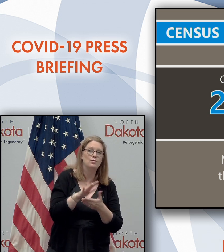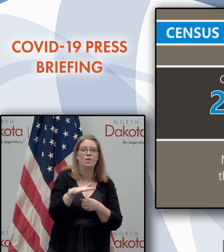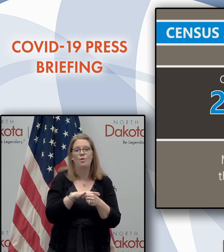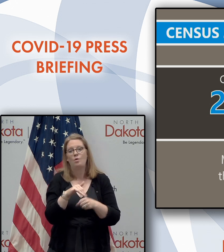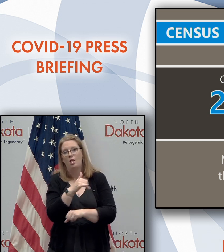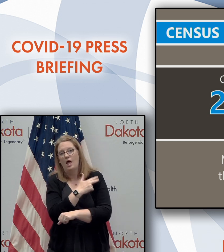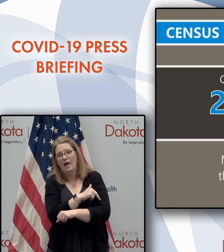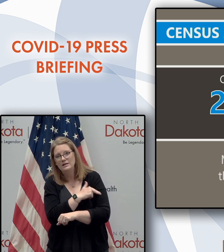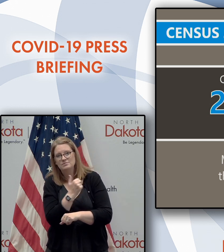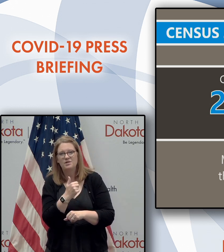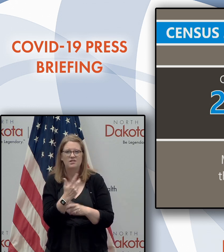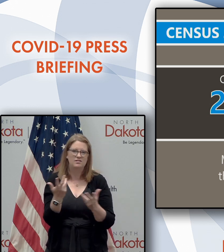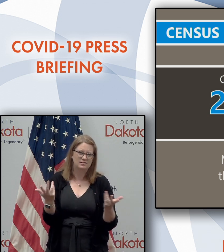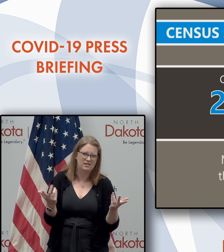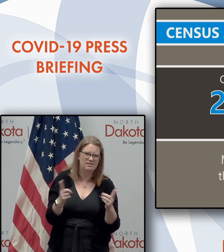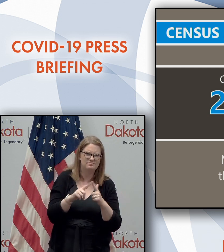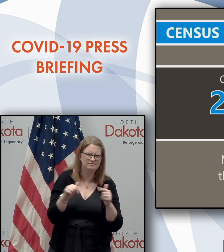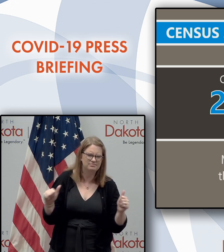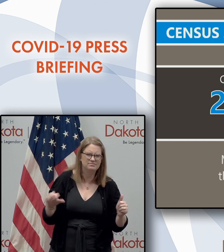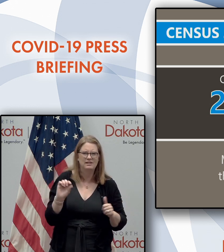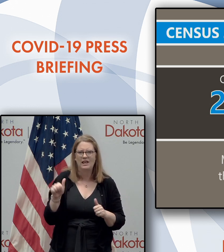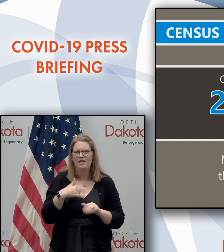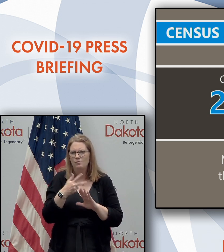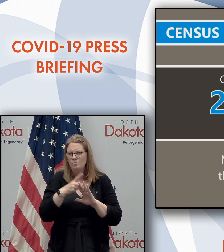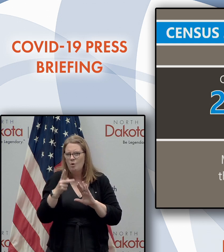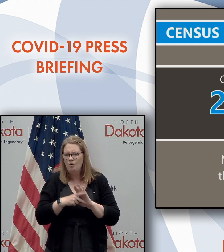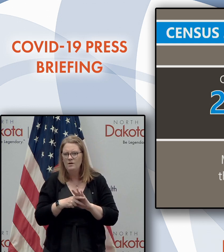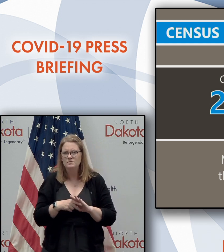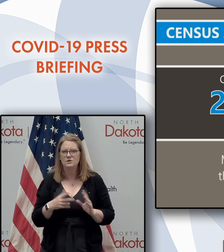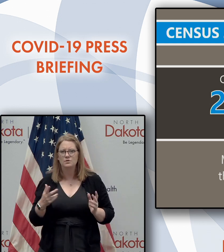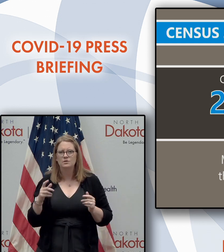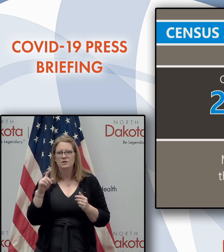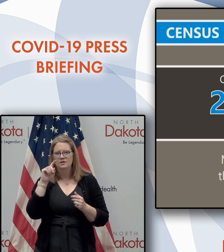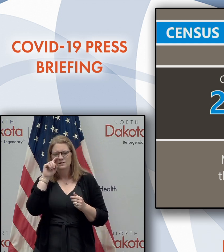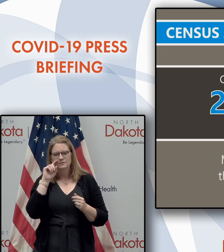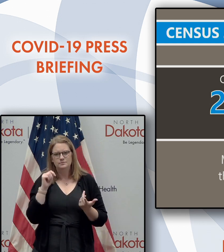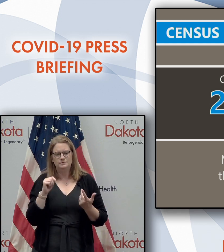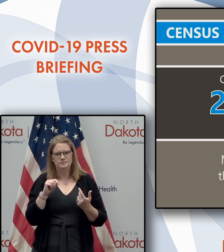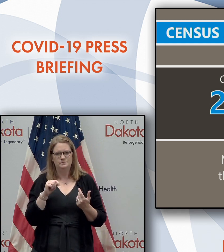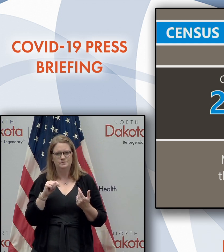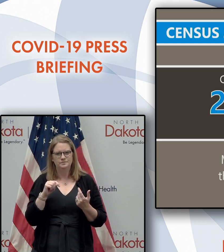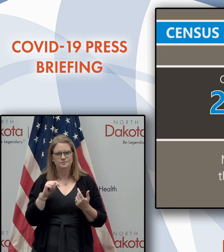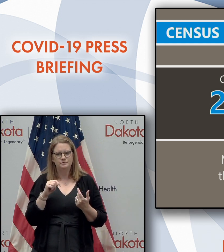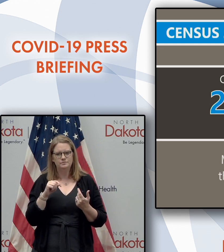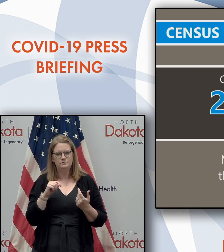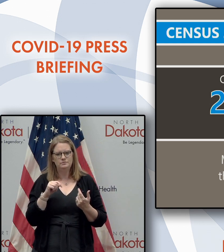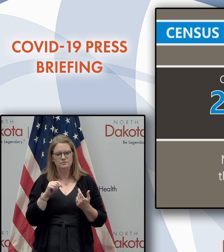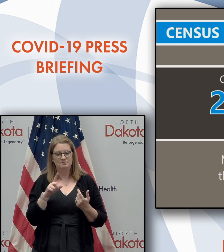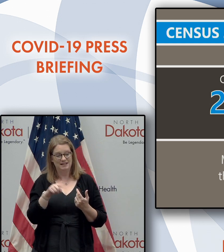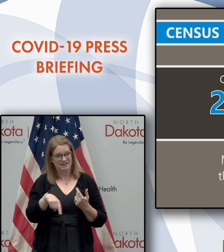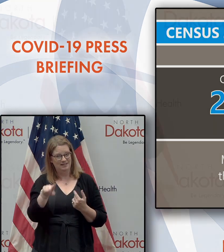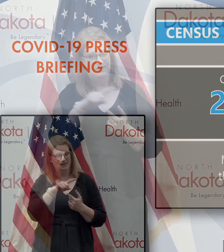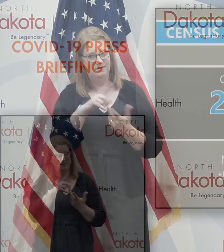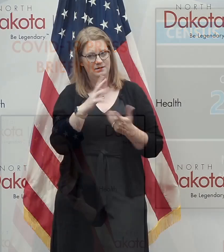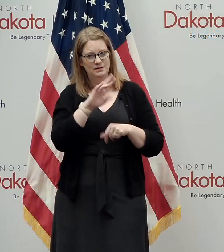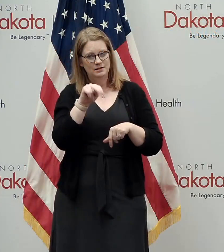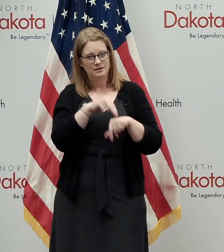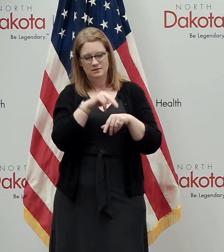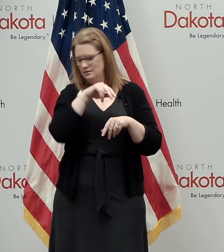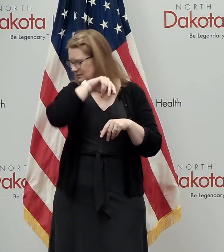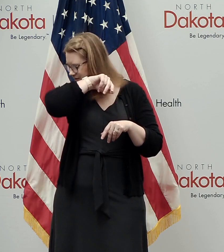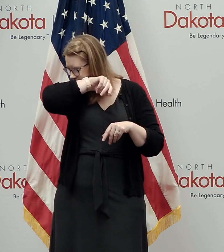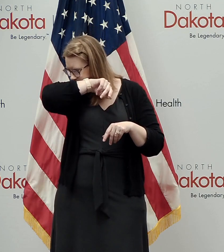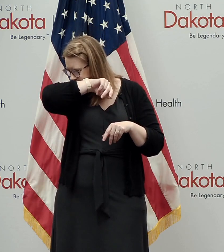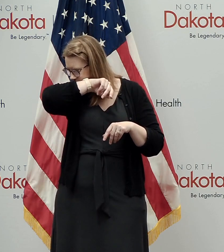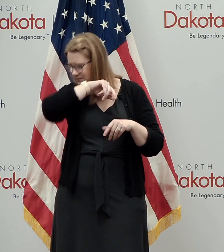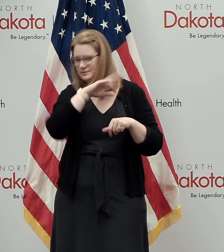roads, public works, and other vital programs. And so again, these are affect programs such as National School Lunch